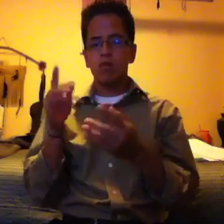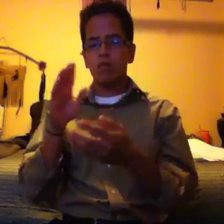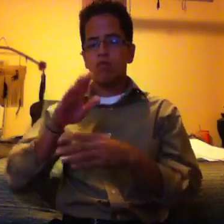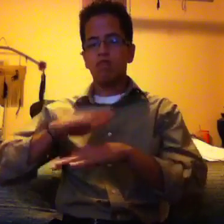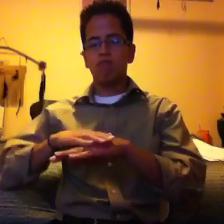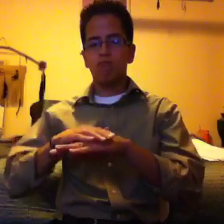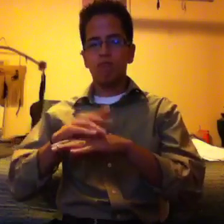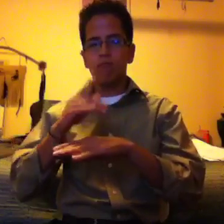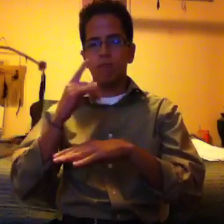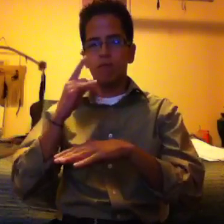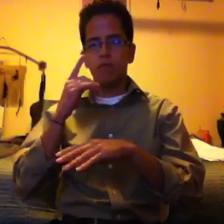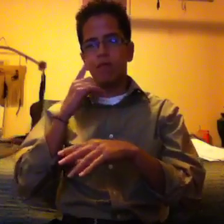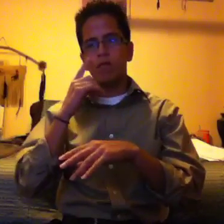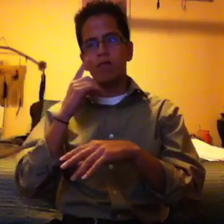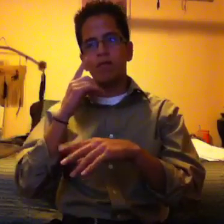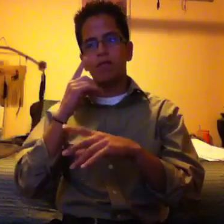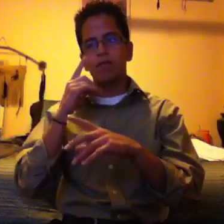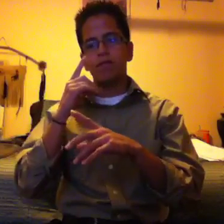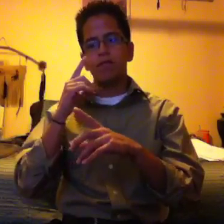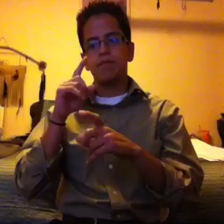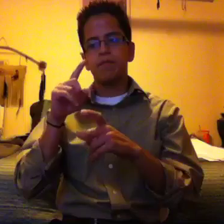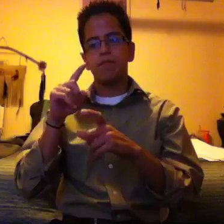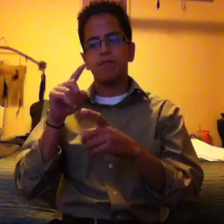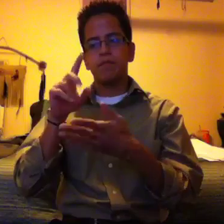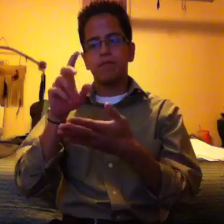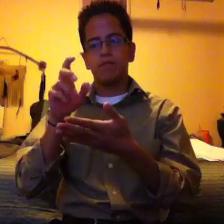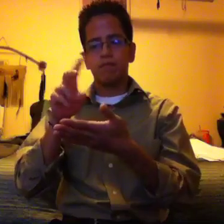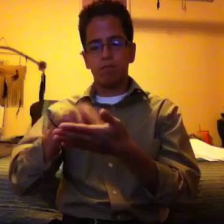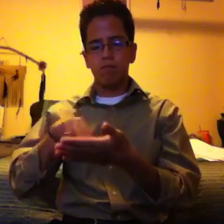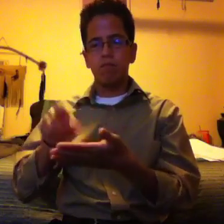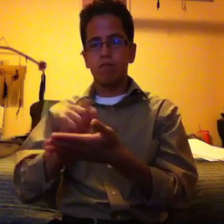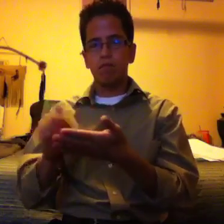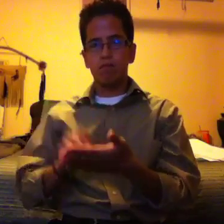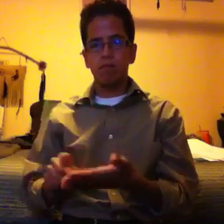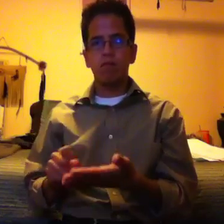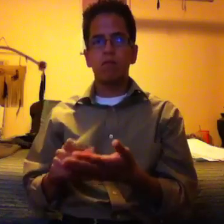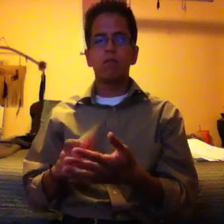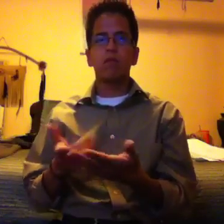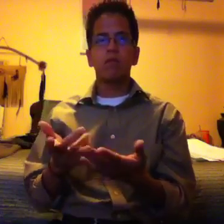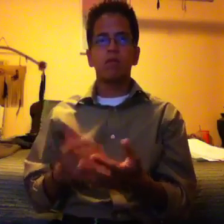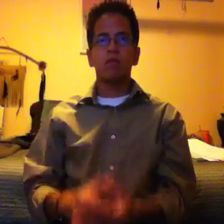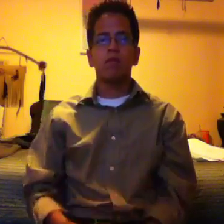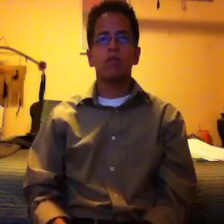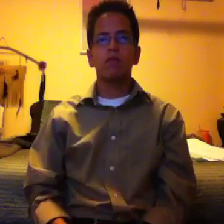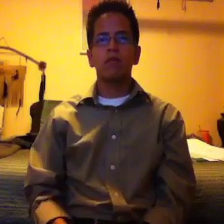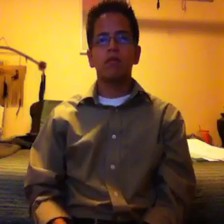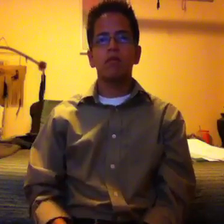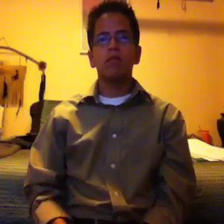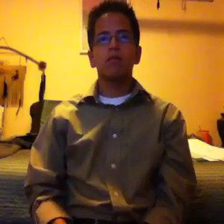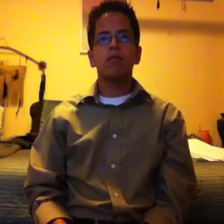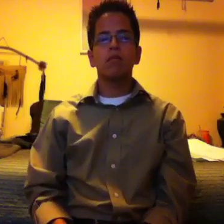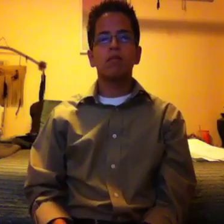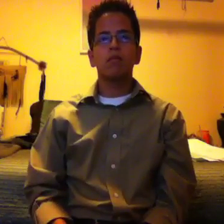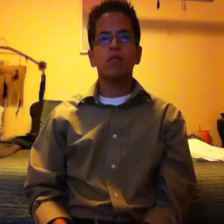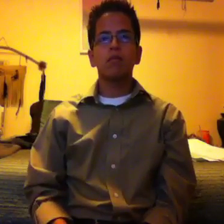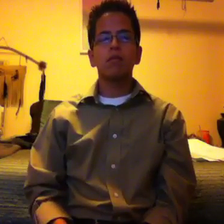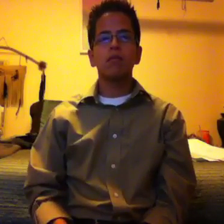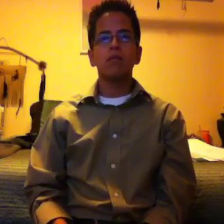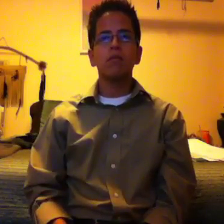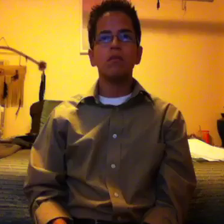want your students to read, but you end up kind of giving them a mixed bag of reading assignments that don't have any real coherence